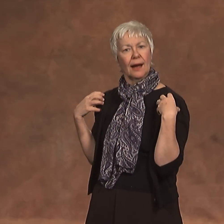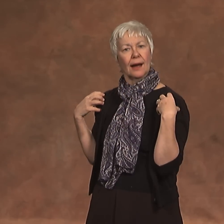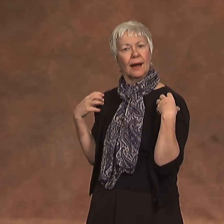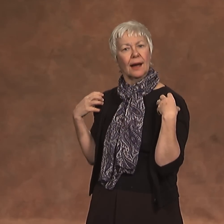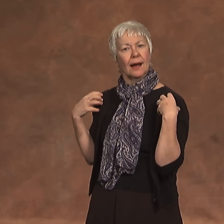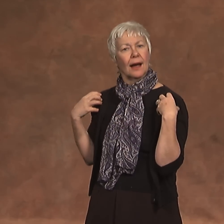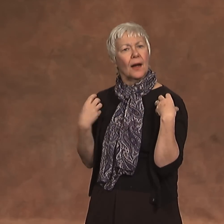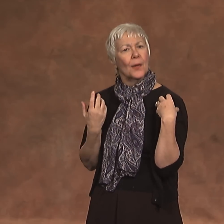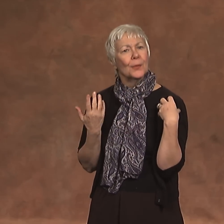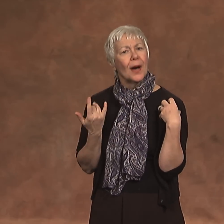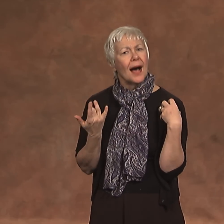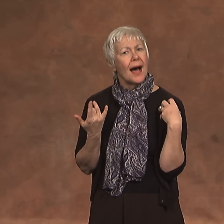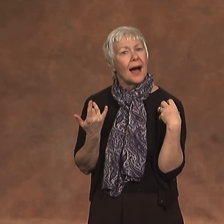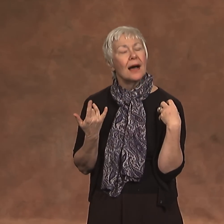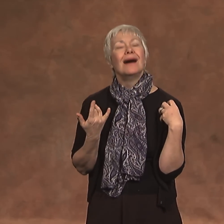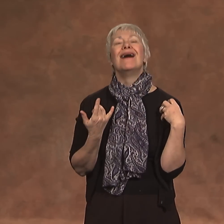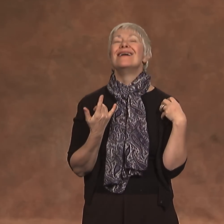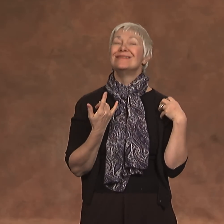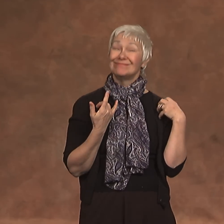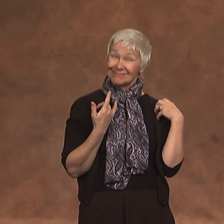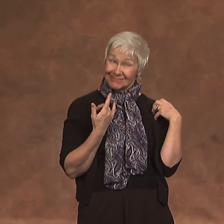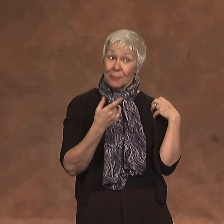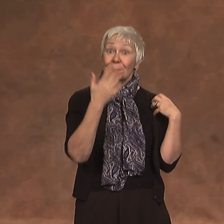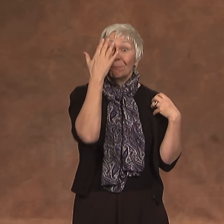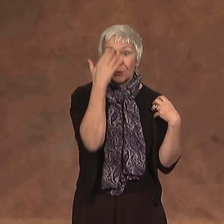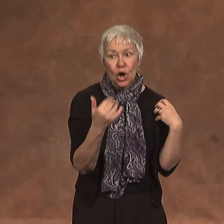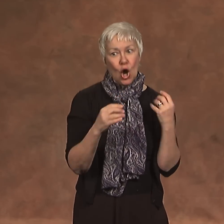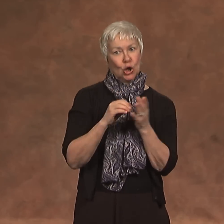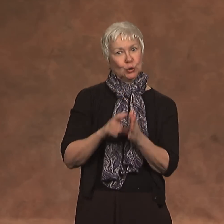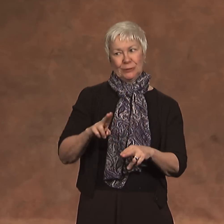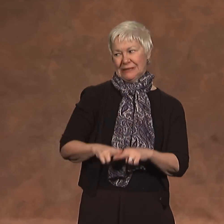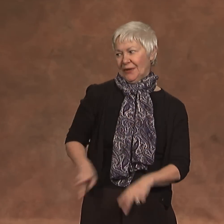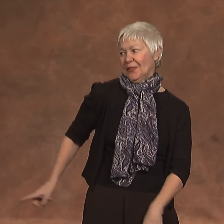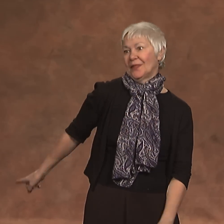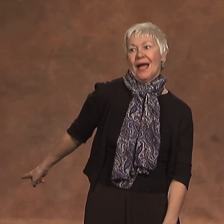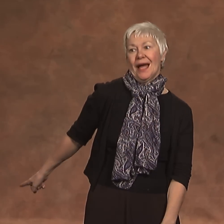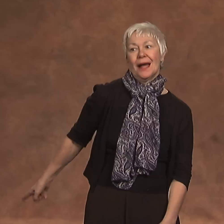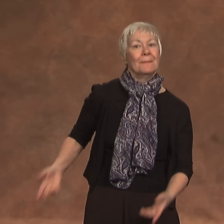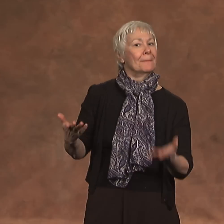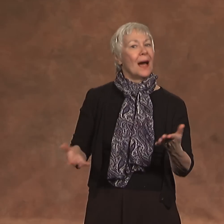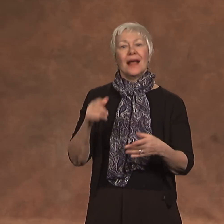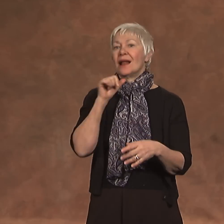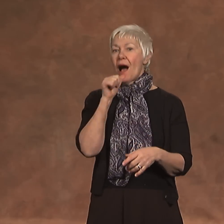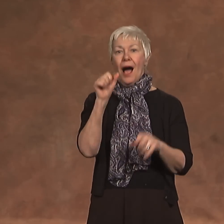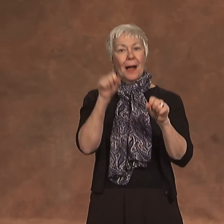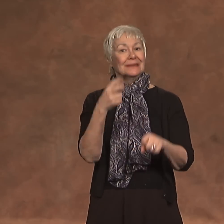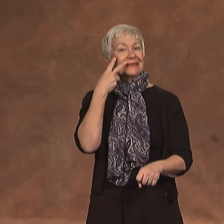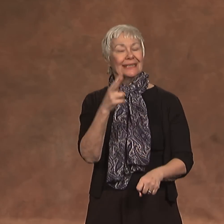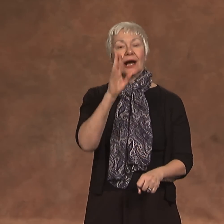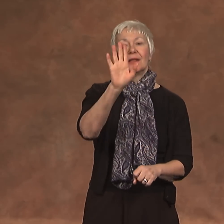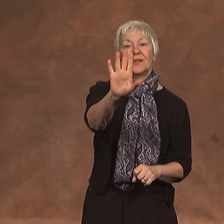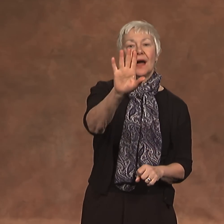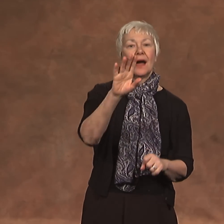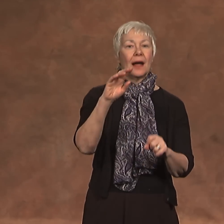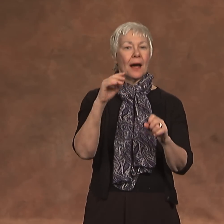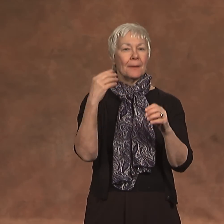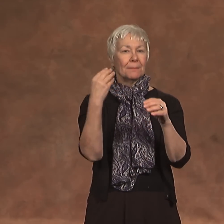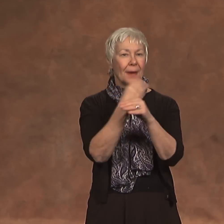can see both the information on the board and access her signed message. This is an example of